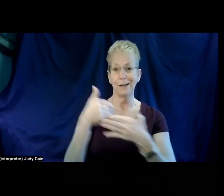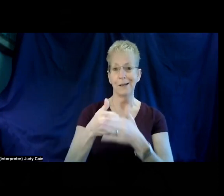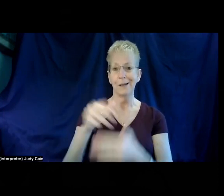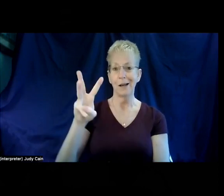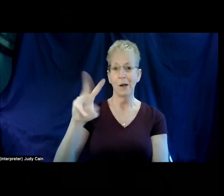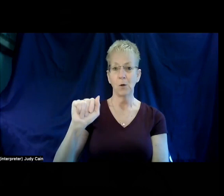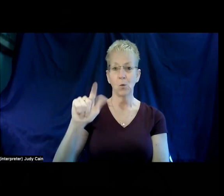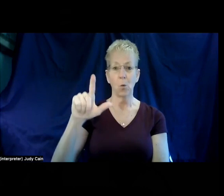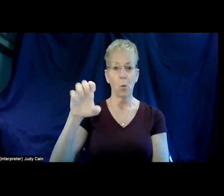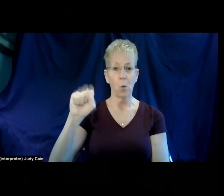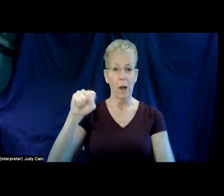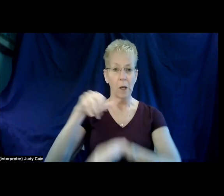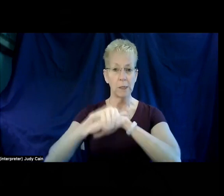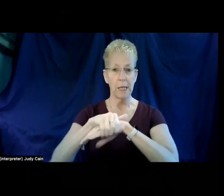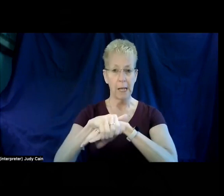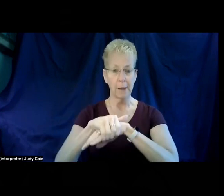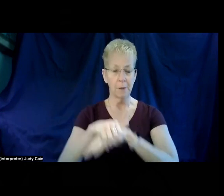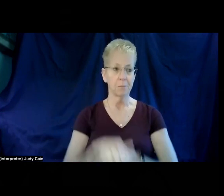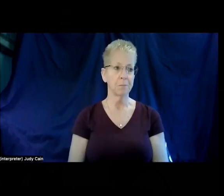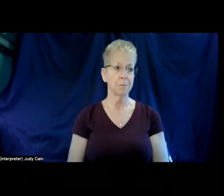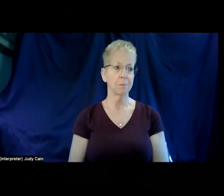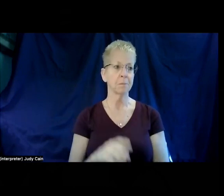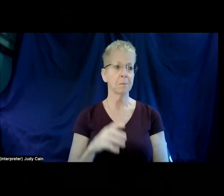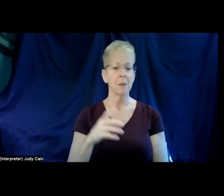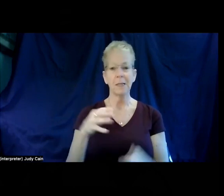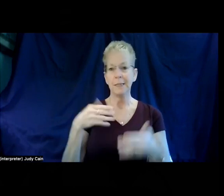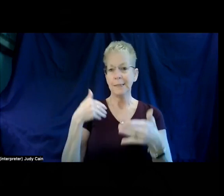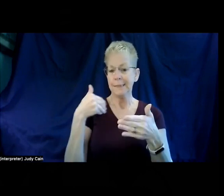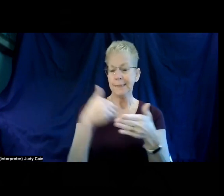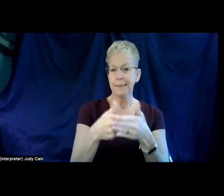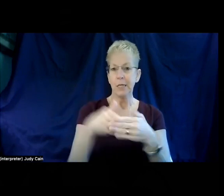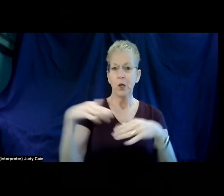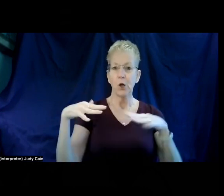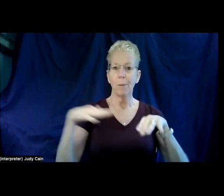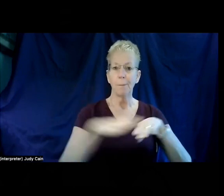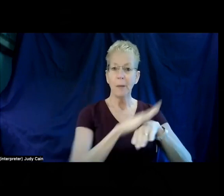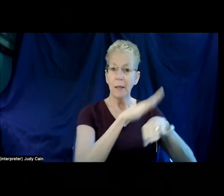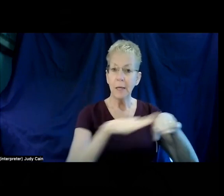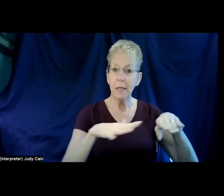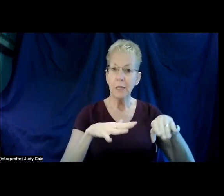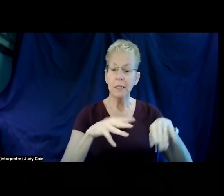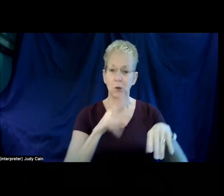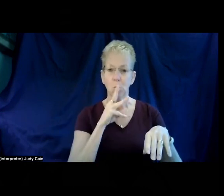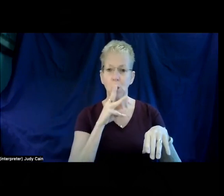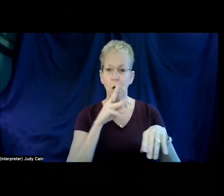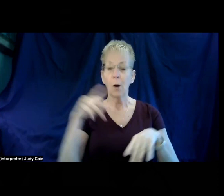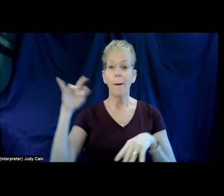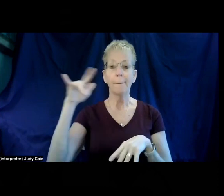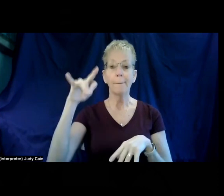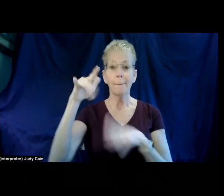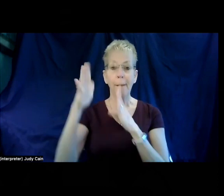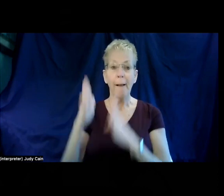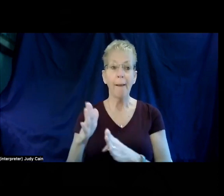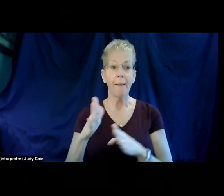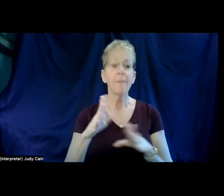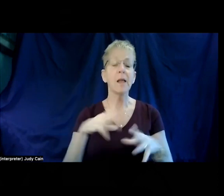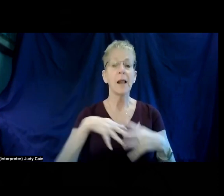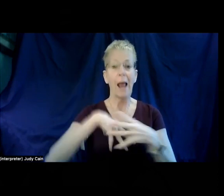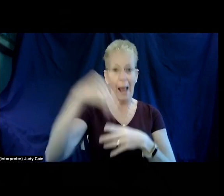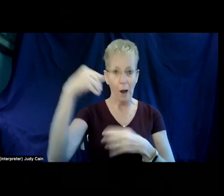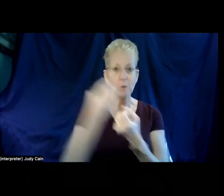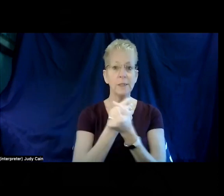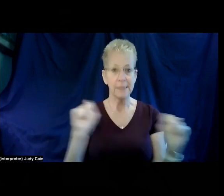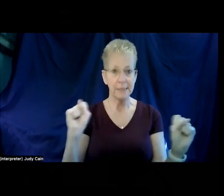landed just off the beach in the water. The pilot got out, but the tides took